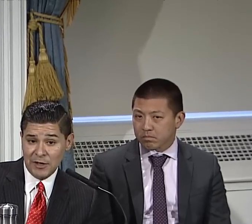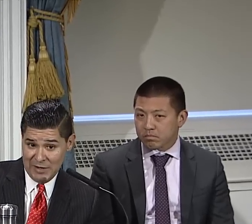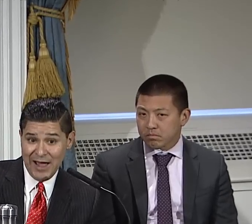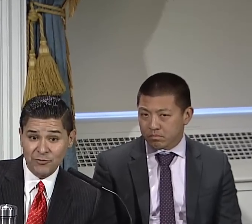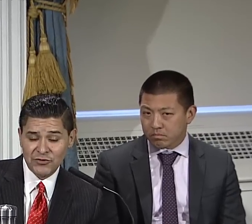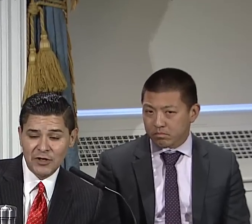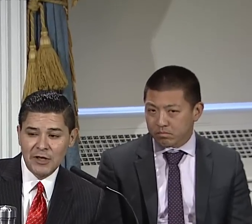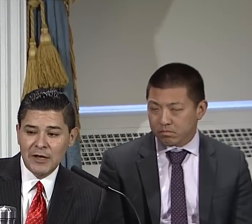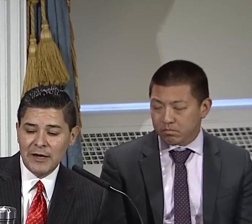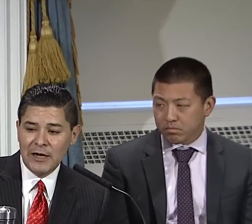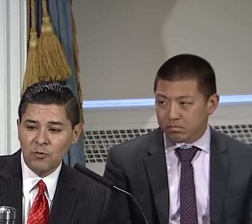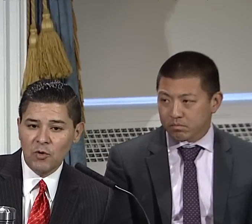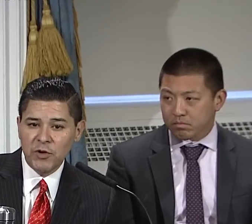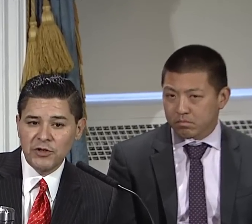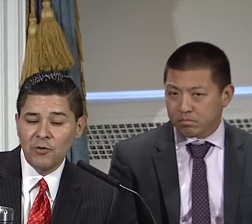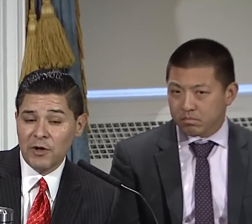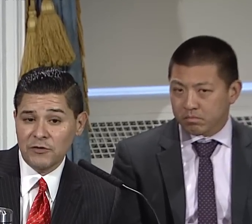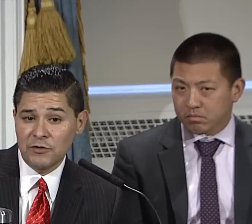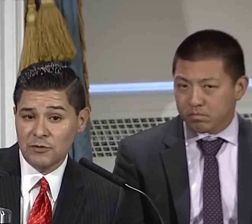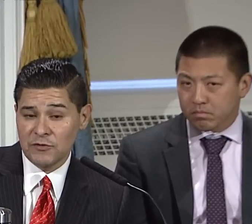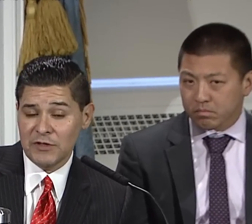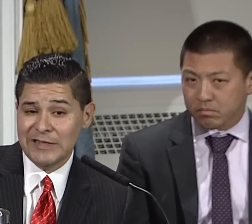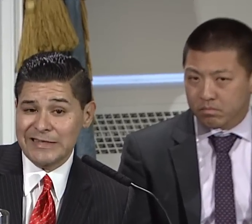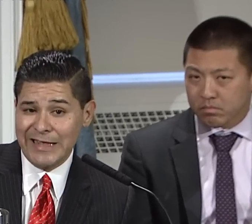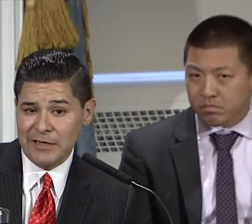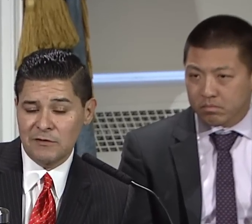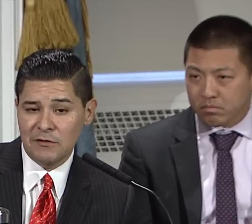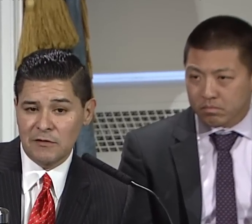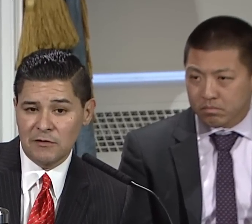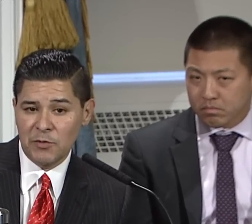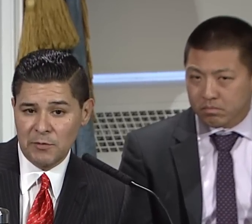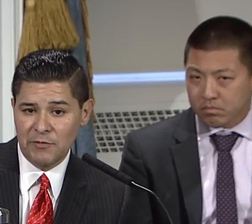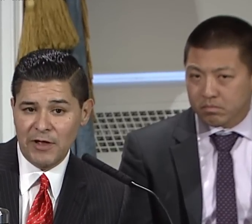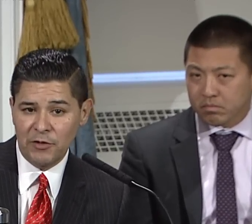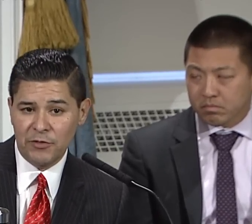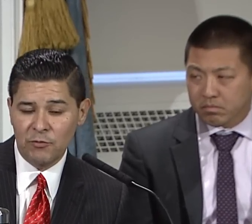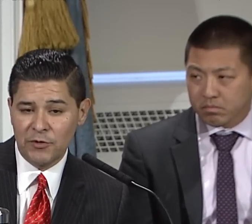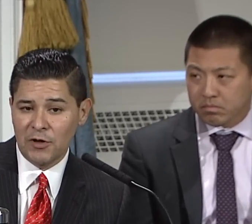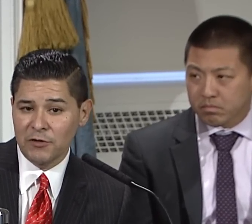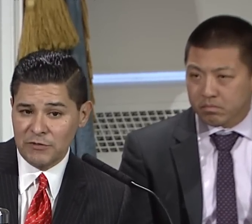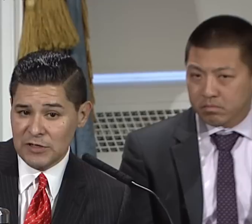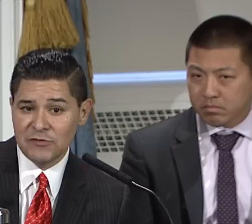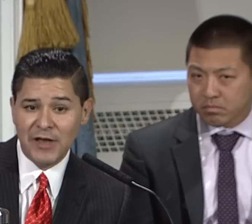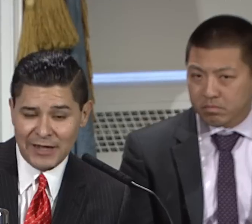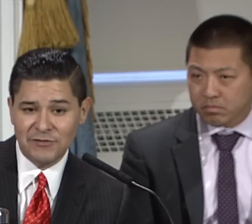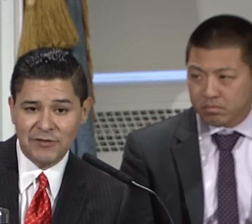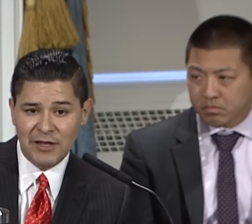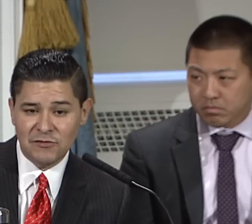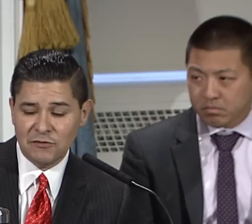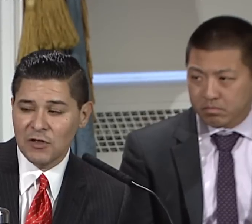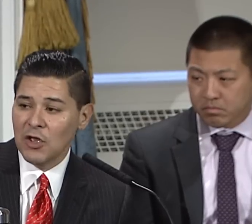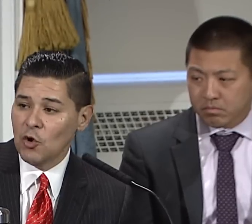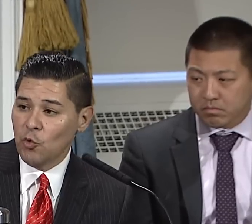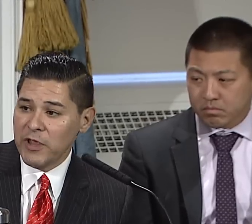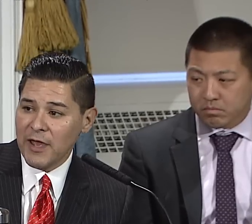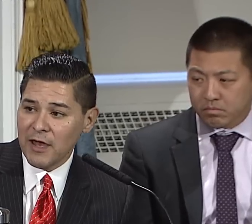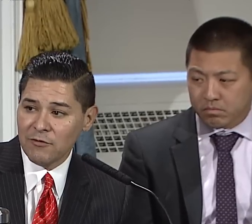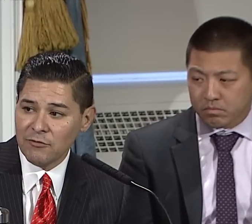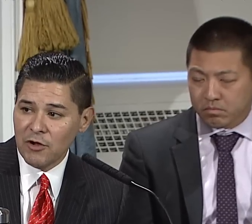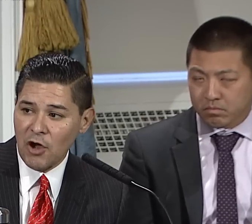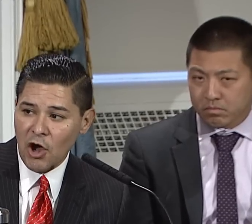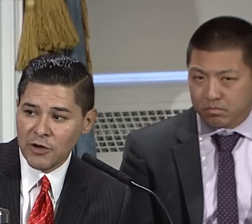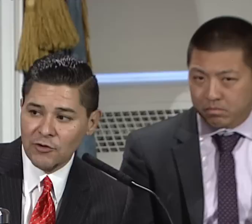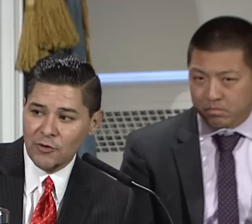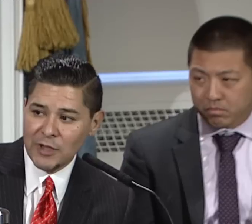now coming out, what we don't want to do is inundate the Department of Health with all of these kinds of cases. We